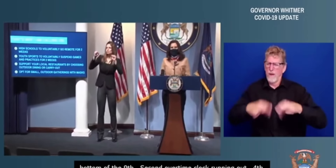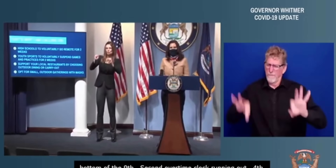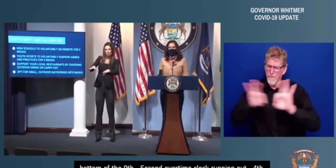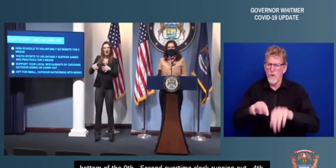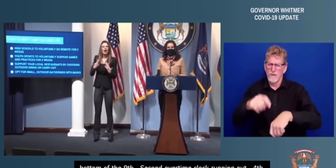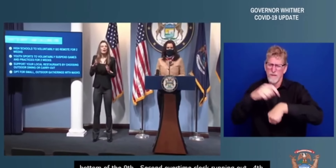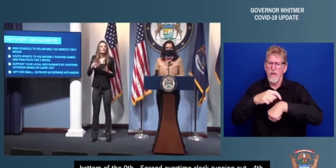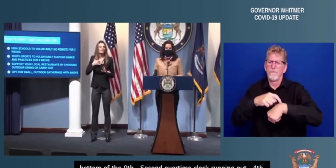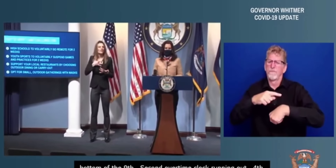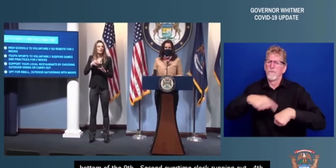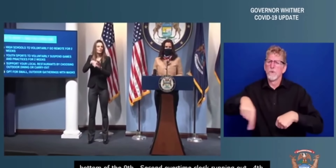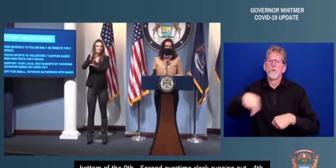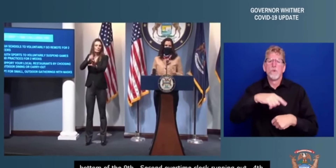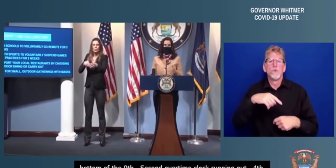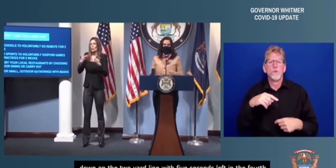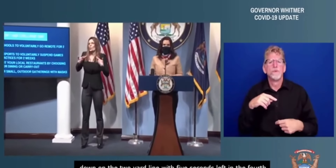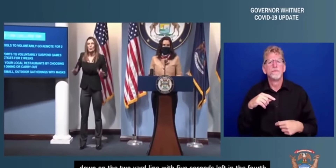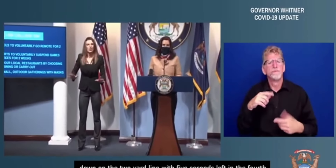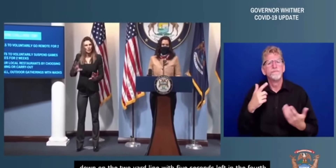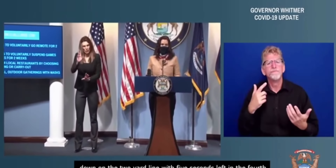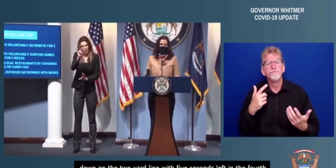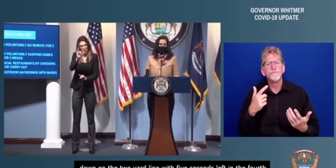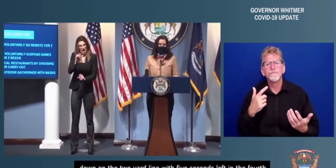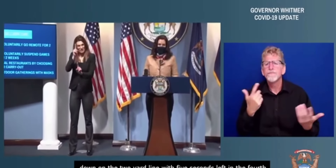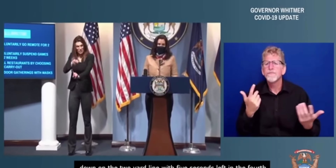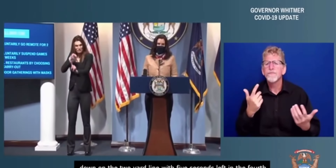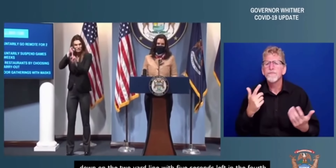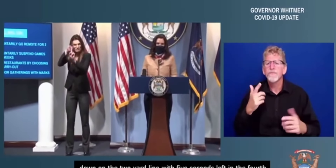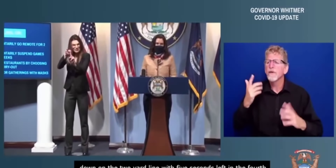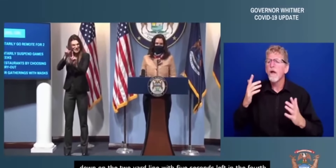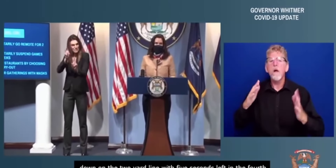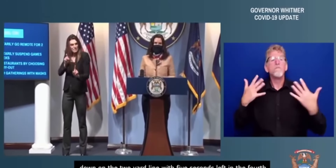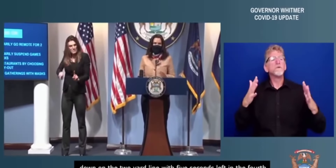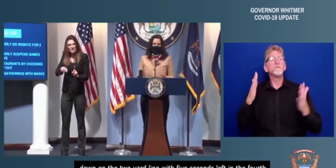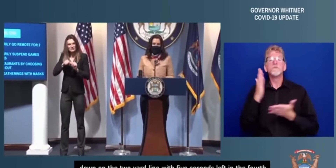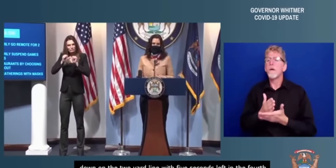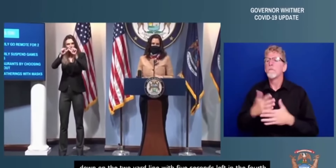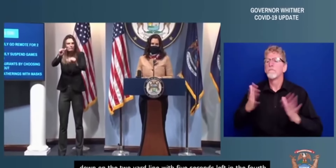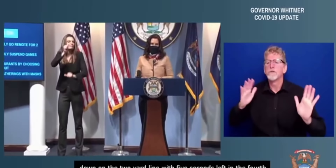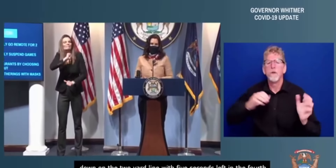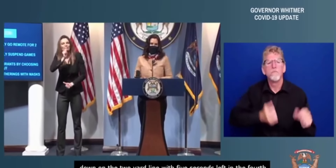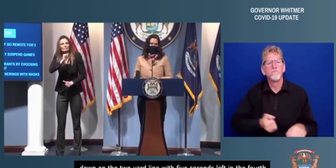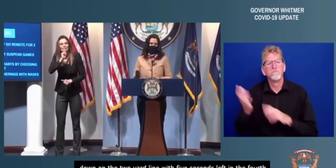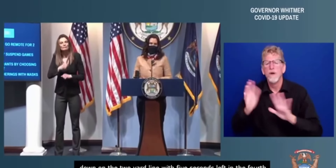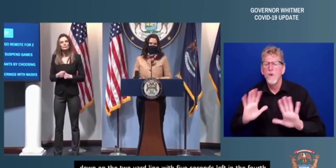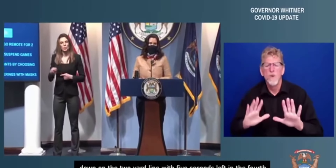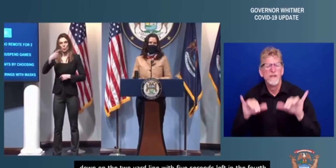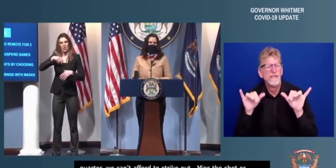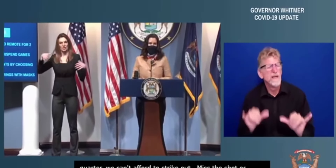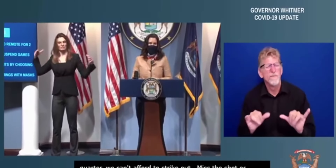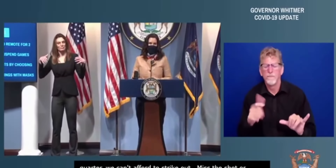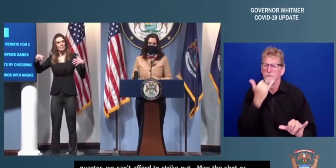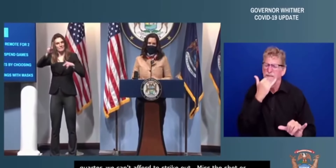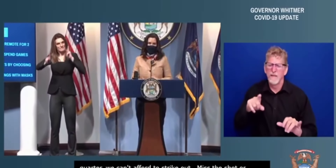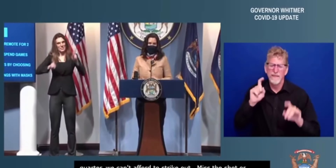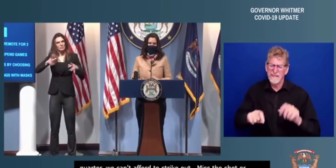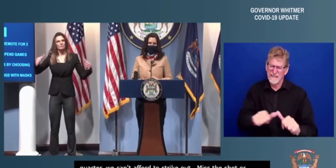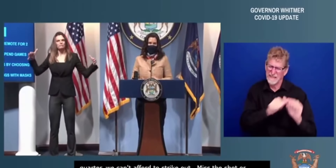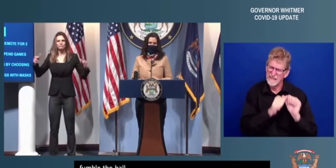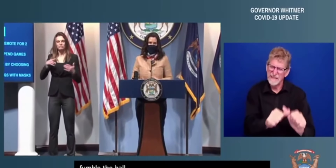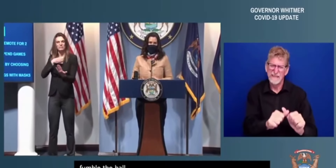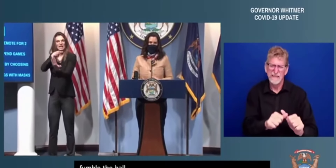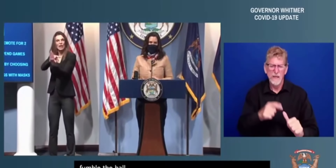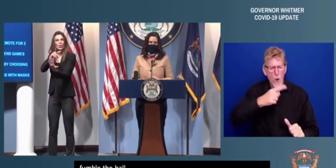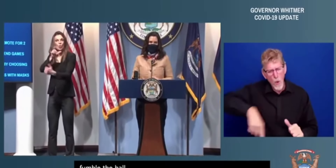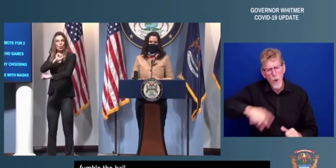We cannot afford to strike out, miss the shot, or fumble the ball now. It's everybody against COVID, and we have to keep going until